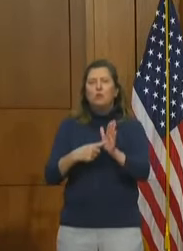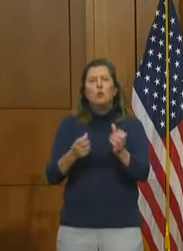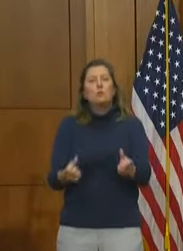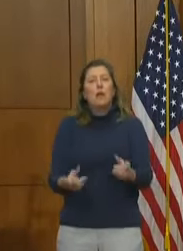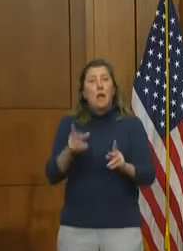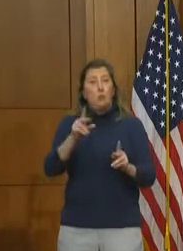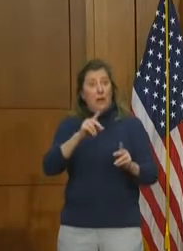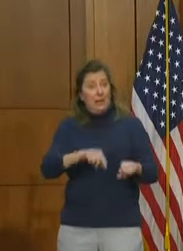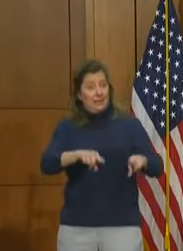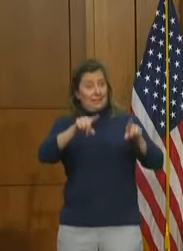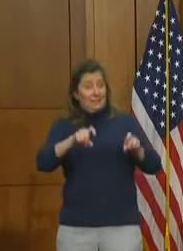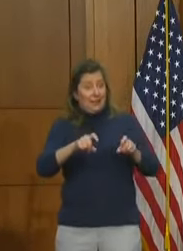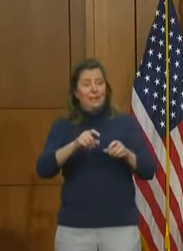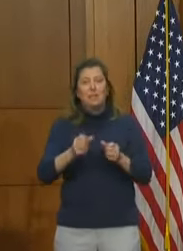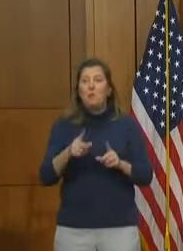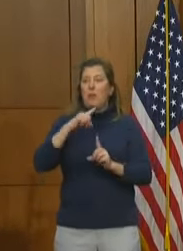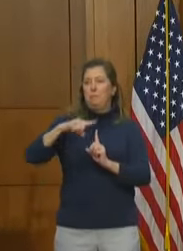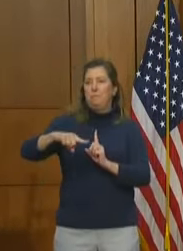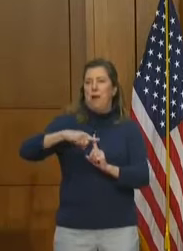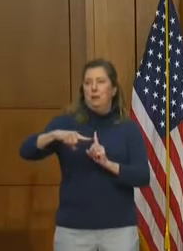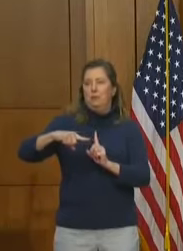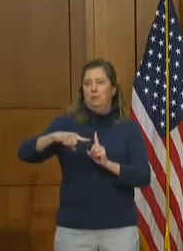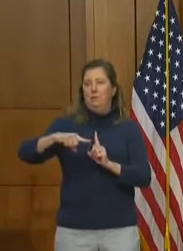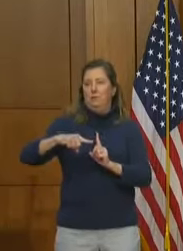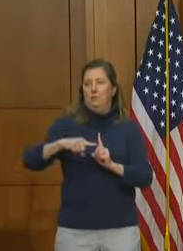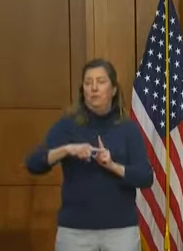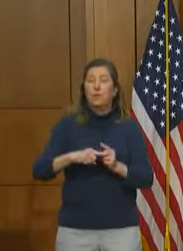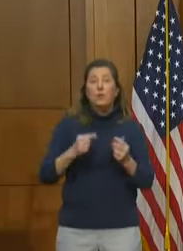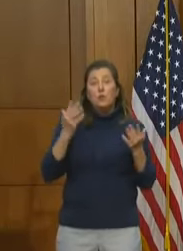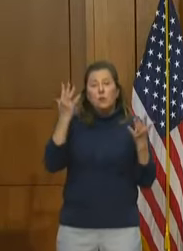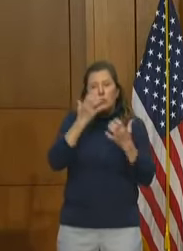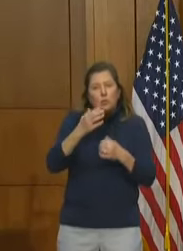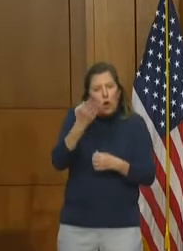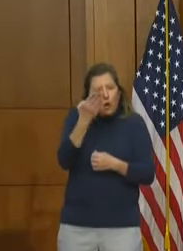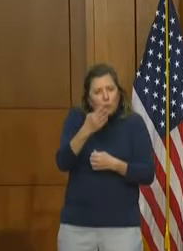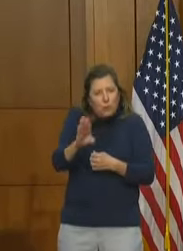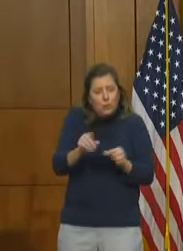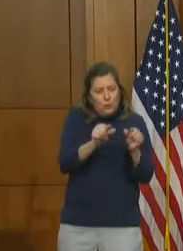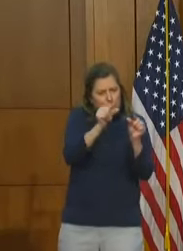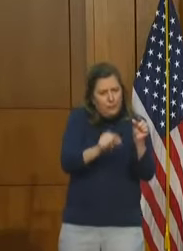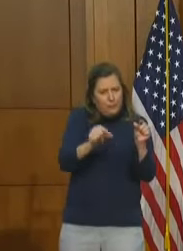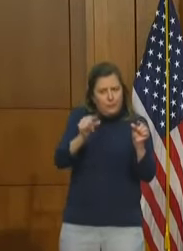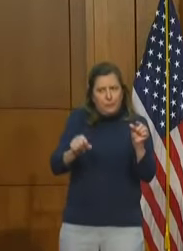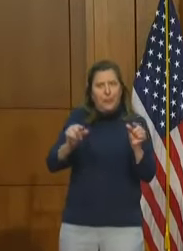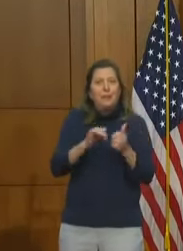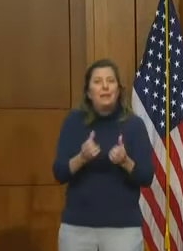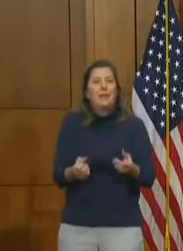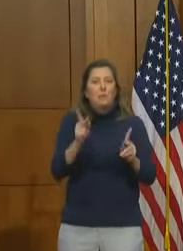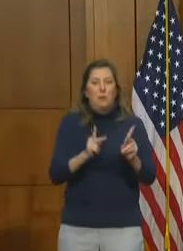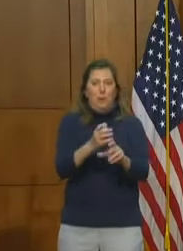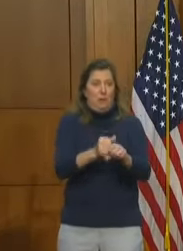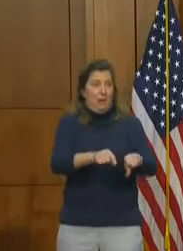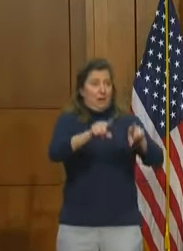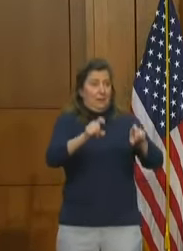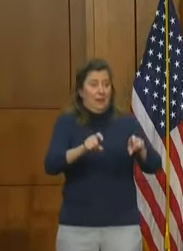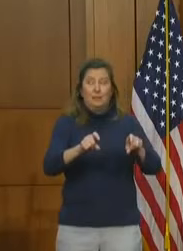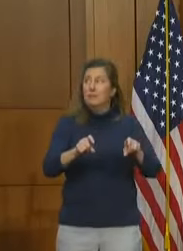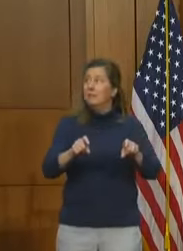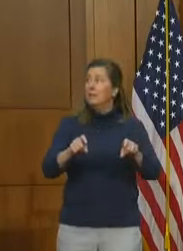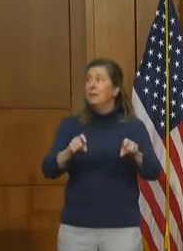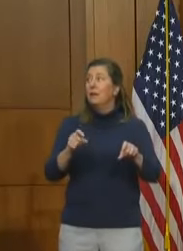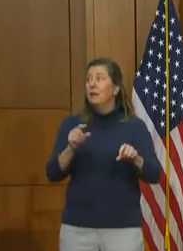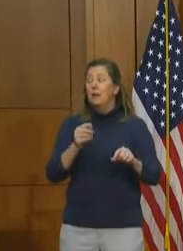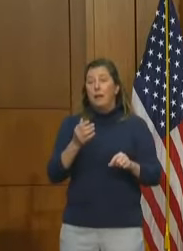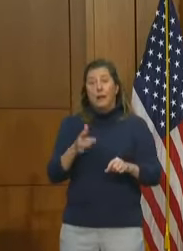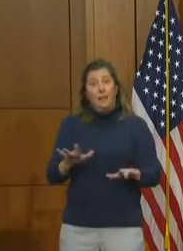of those tests came back positive. The dark blue graph is the number of people tested. The light blue at the